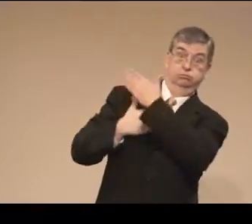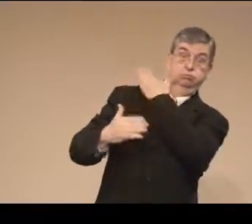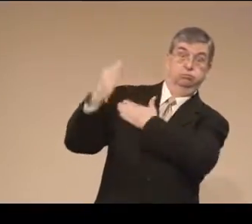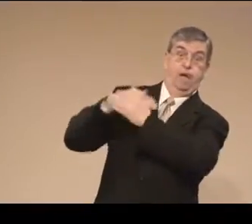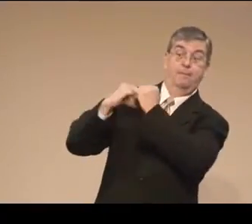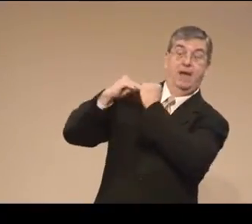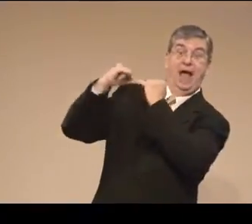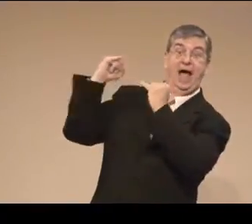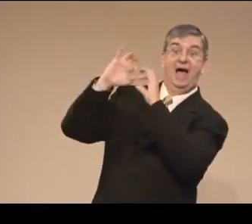in Georgia.